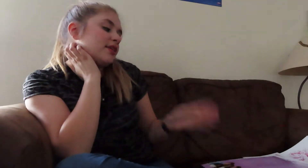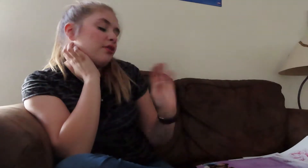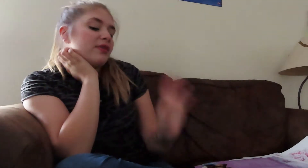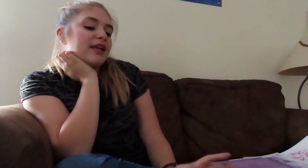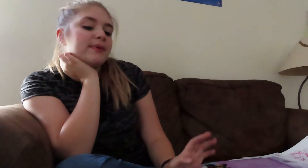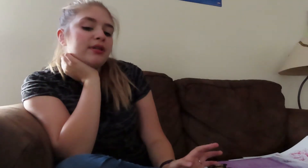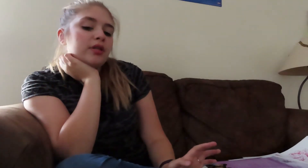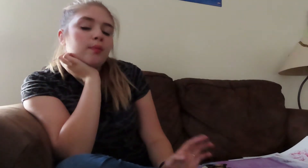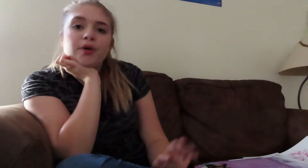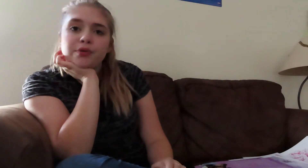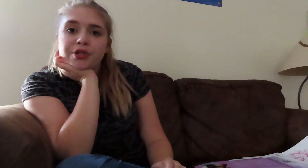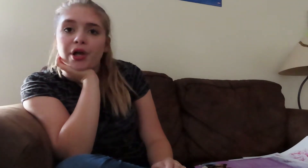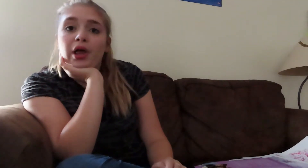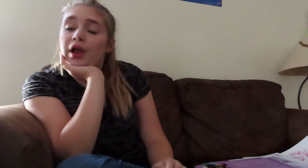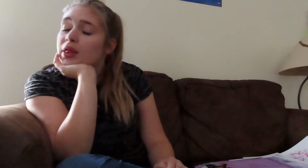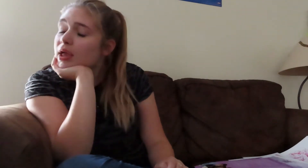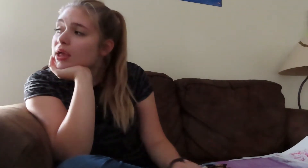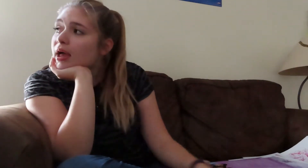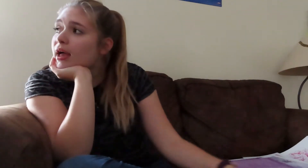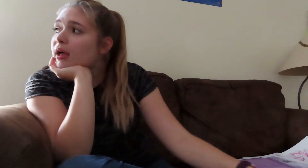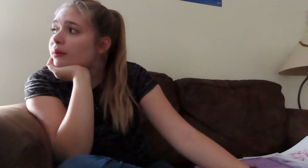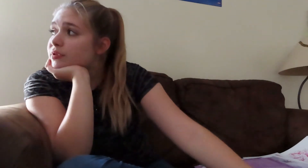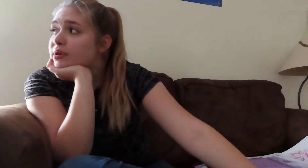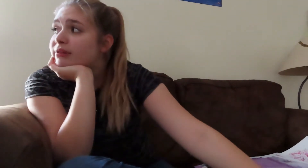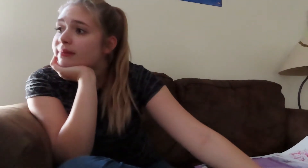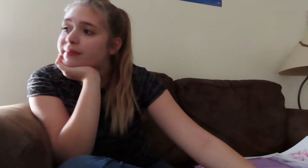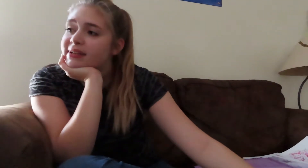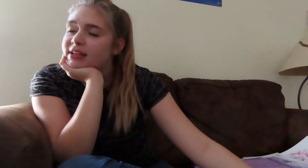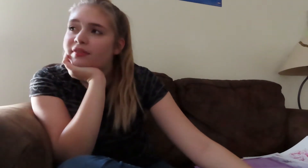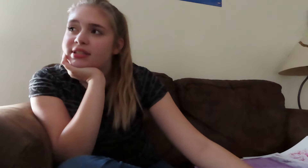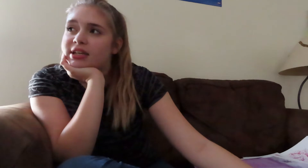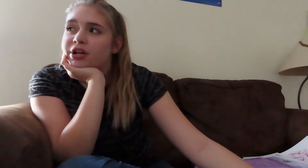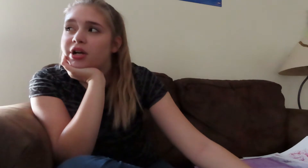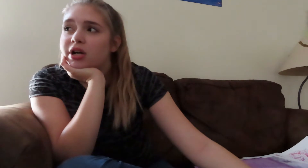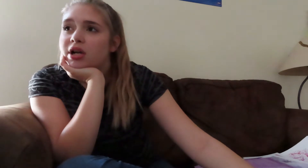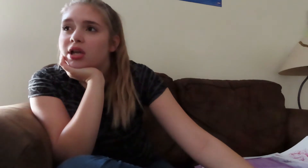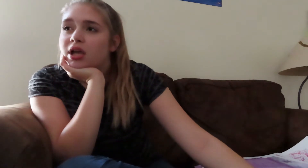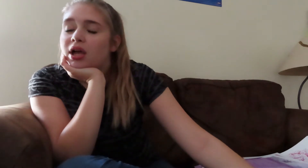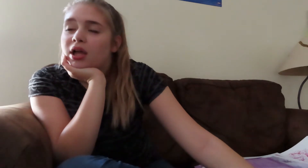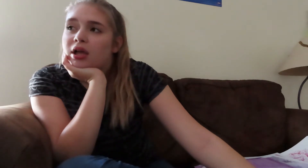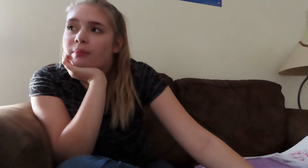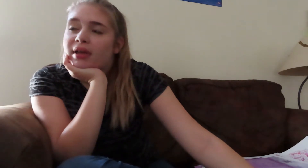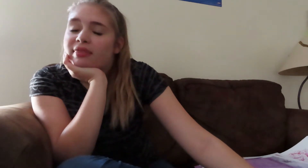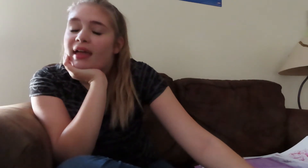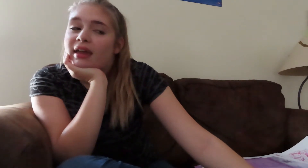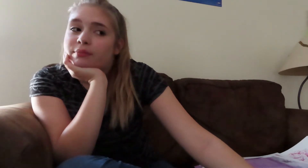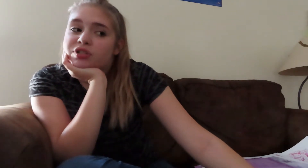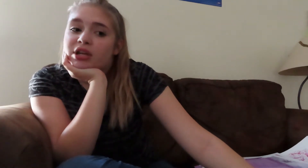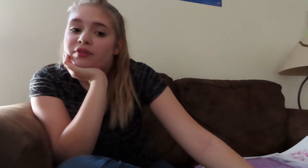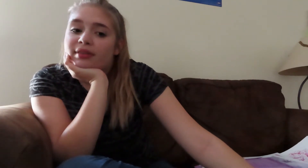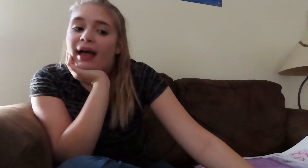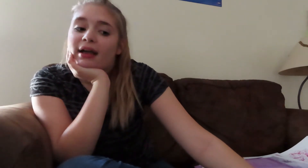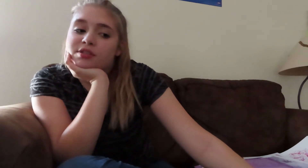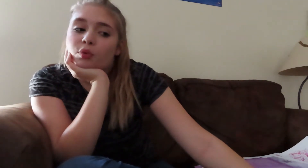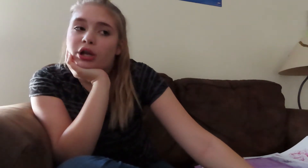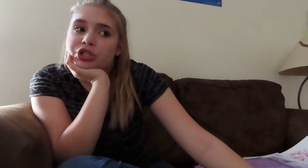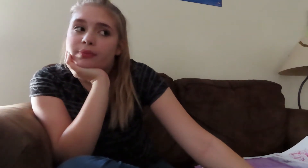so that's my little poster haul um so i'm gonna make myself dinner um and then i'm just gonna relax watch some